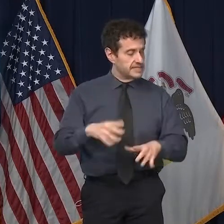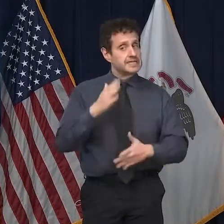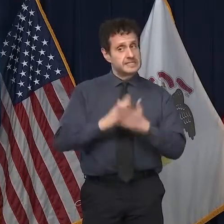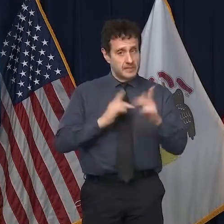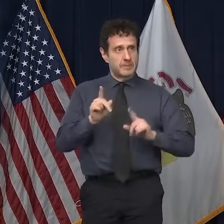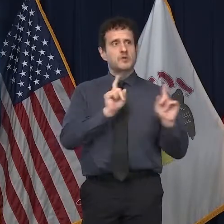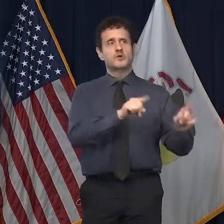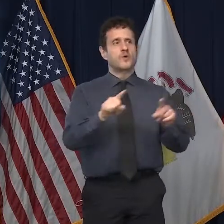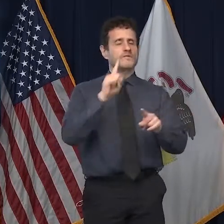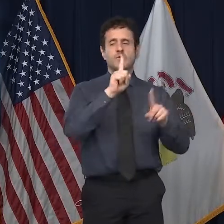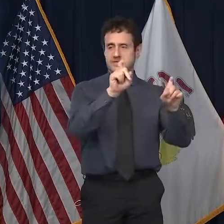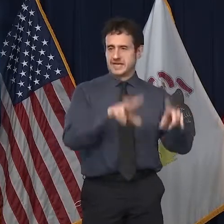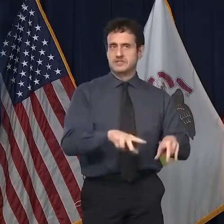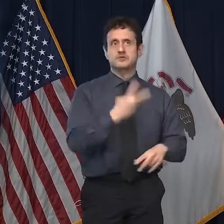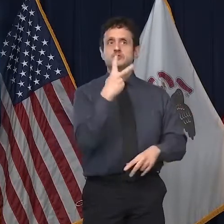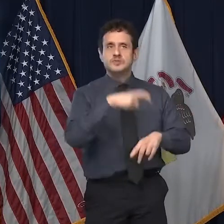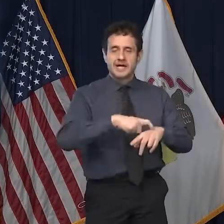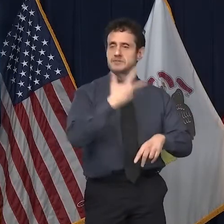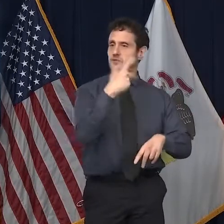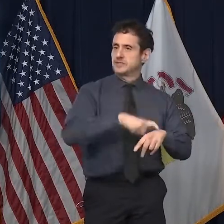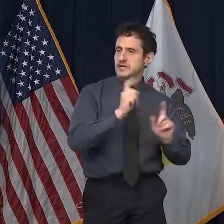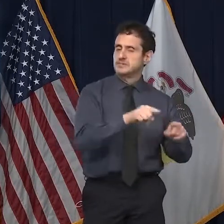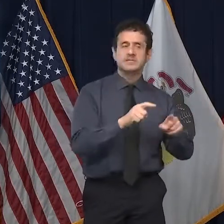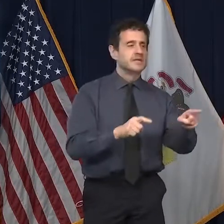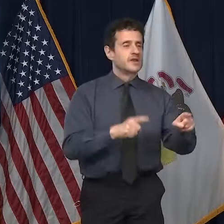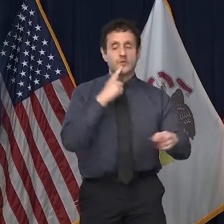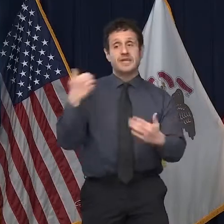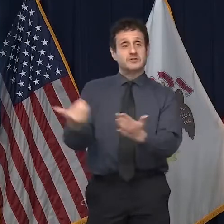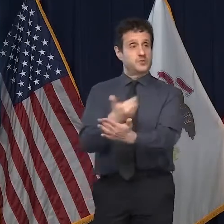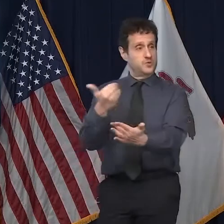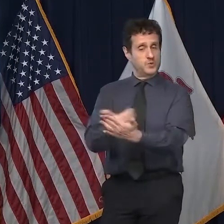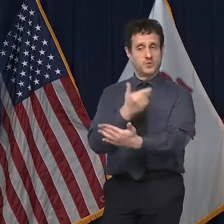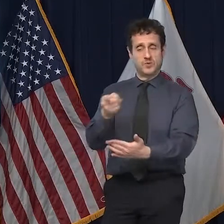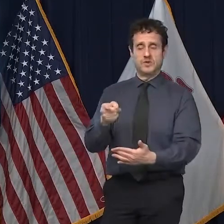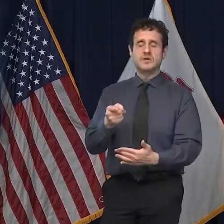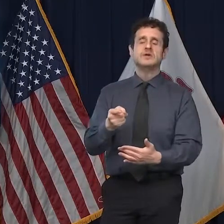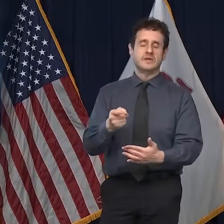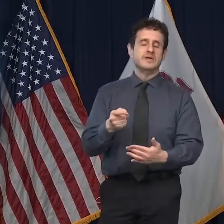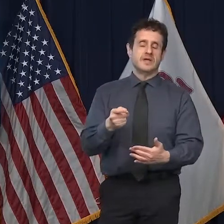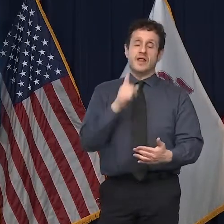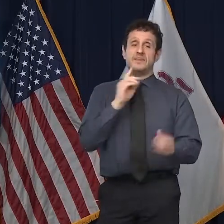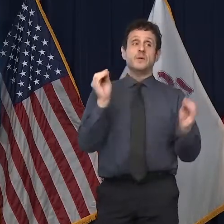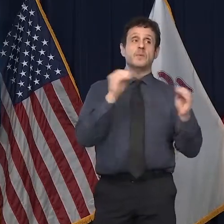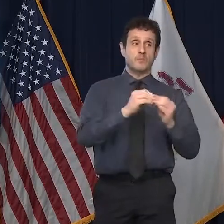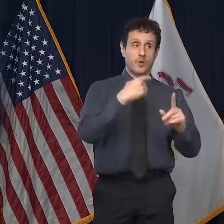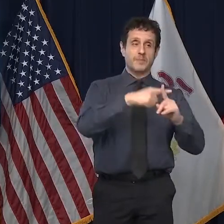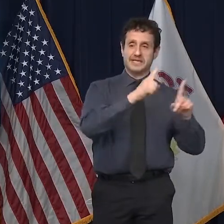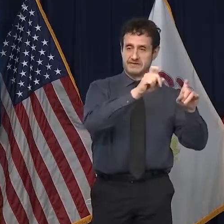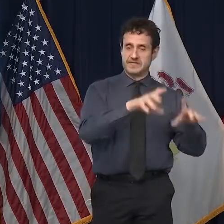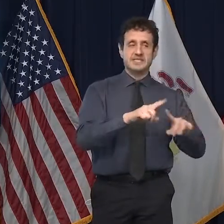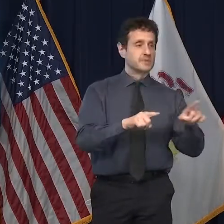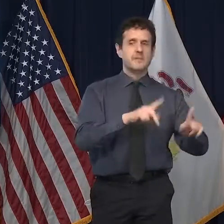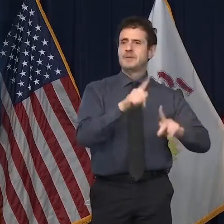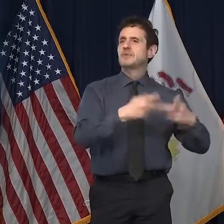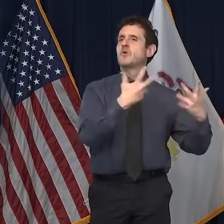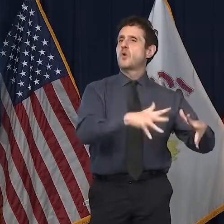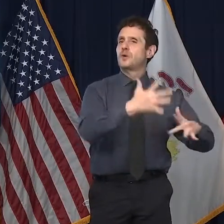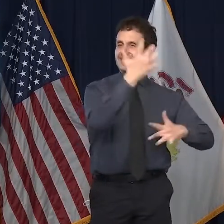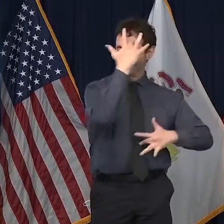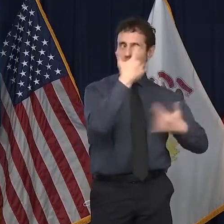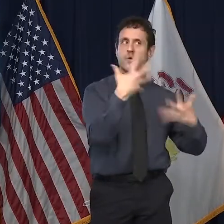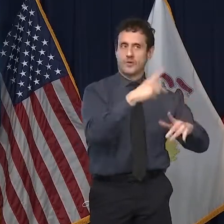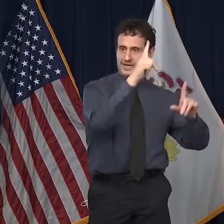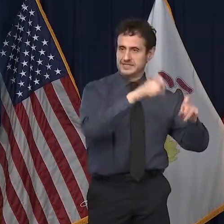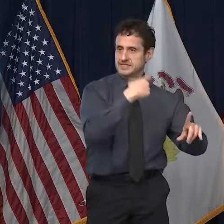times. Great, so that they great can get question. back into Those are the new cases. So we have removed, there were more positive tests than that, but we have removed people who have already